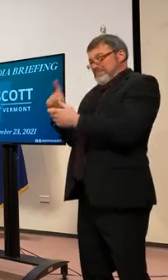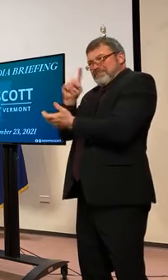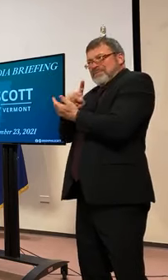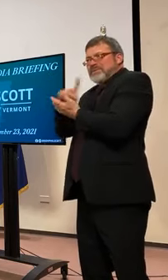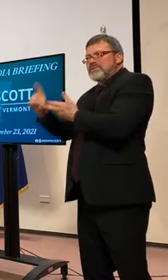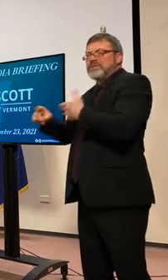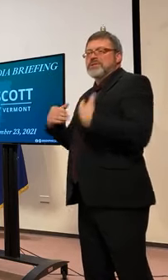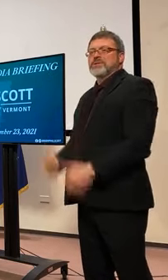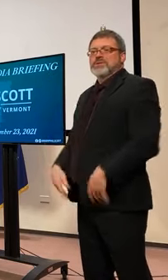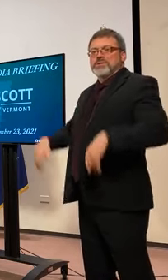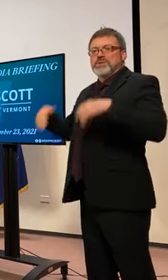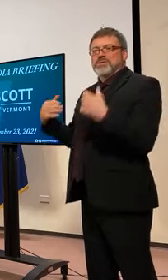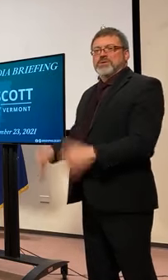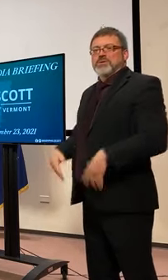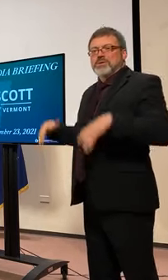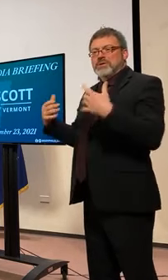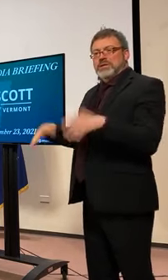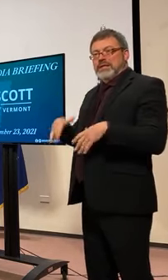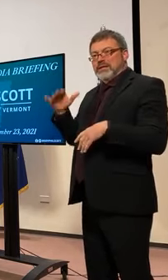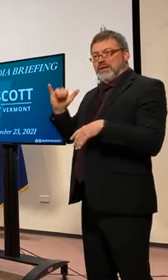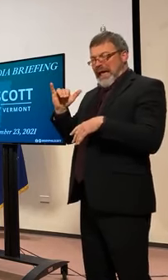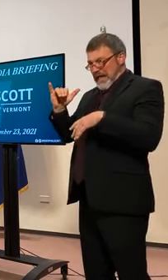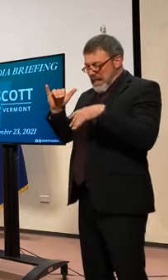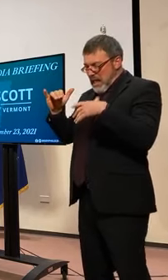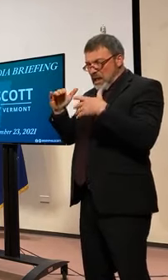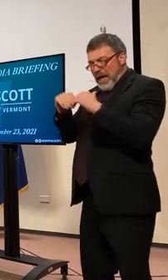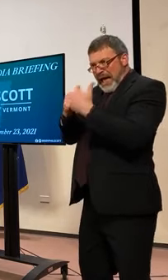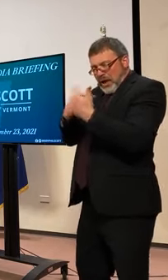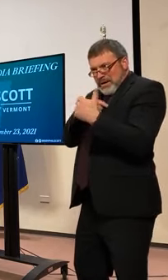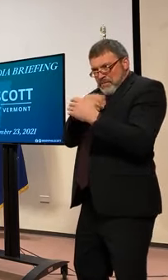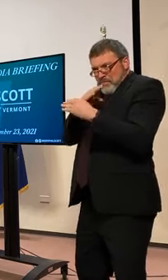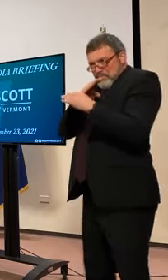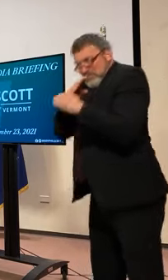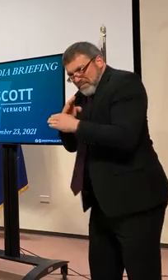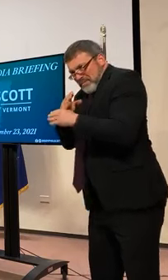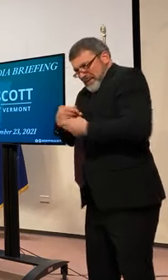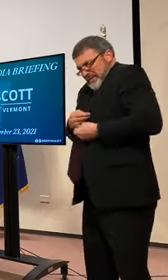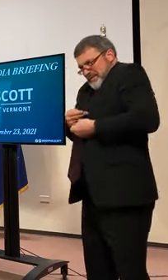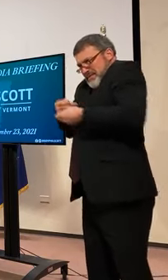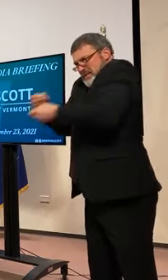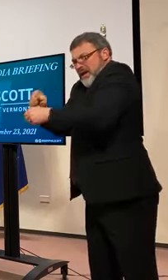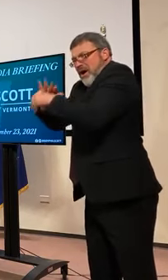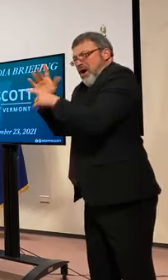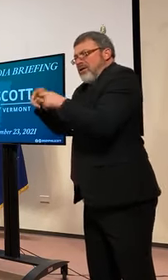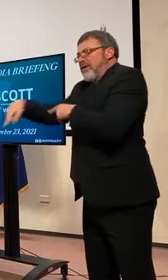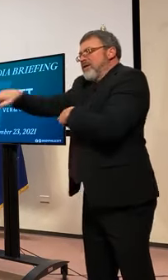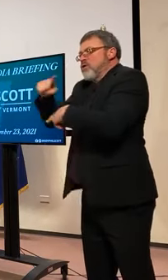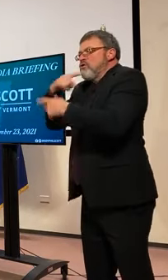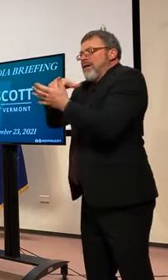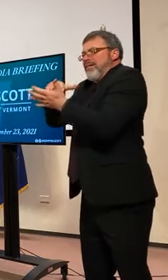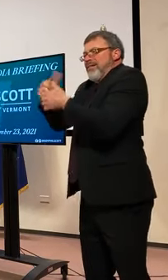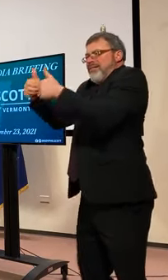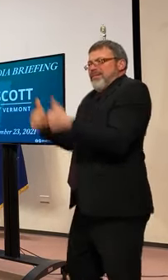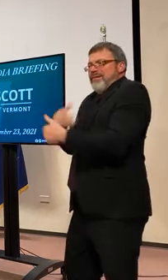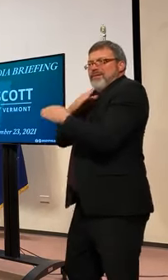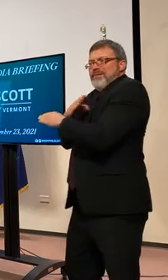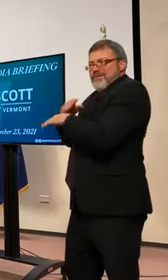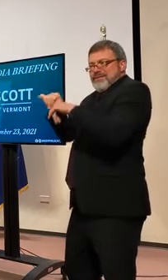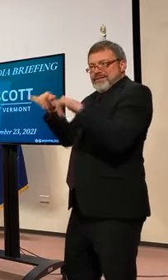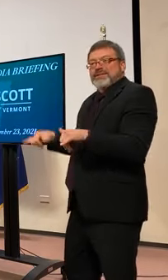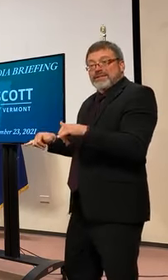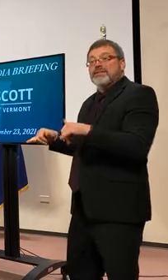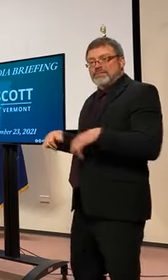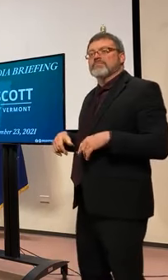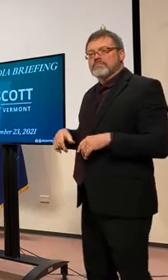Thanksgiving. And most importantly, if you're sick, stay home. I know you want to